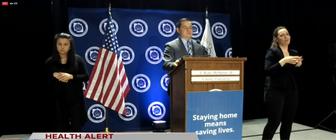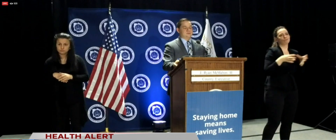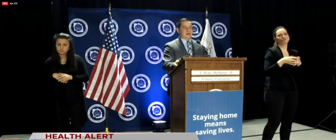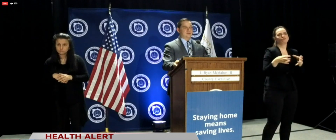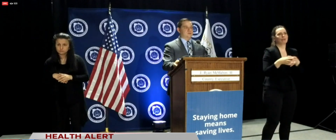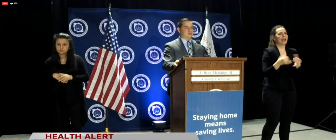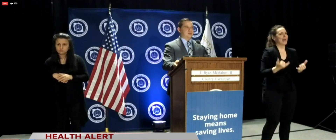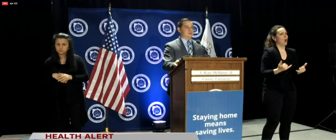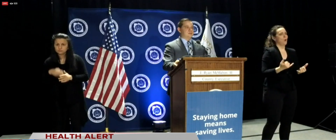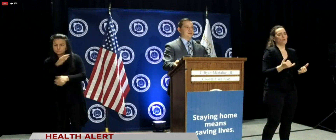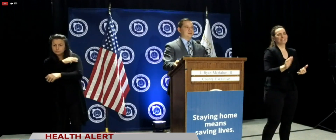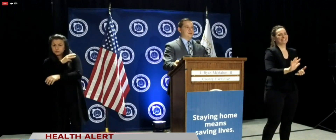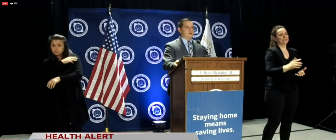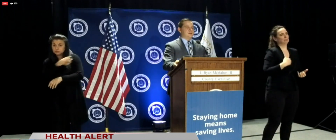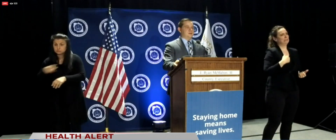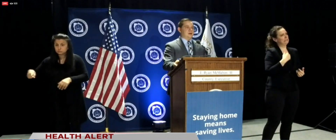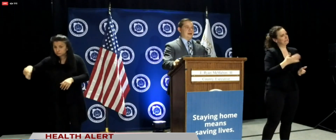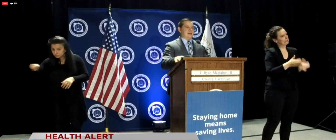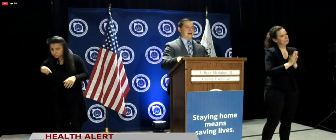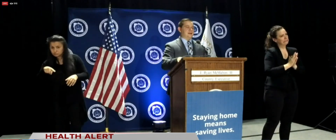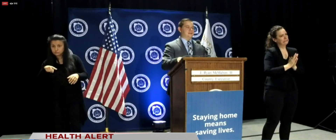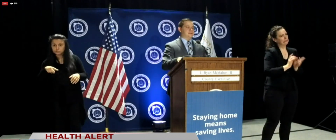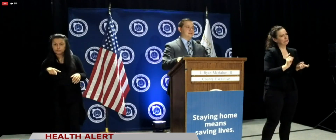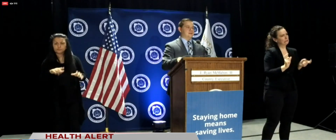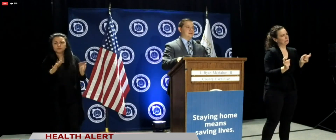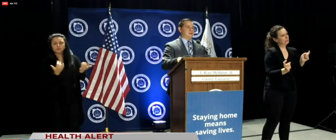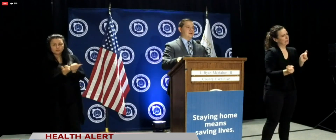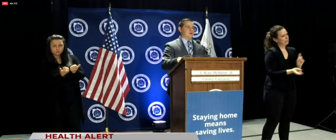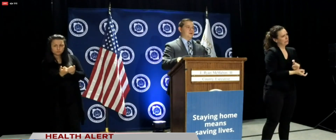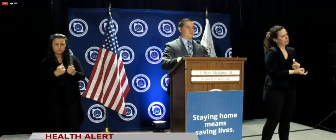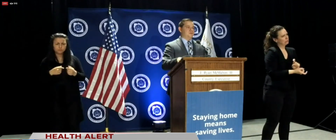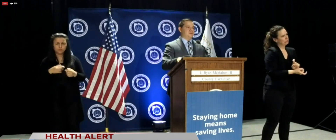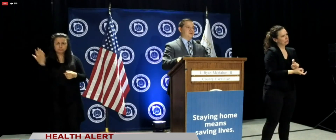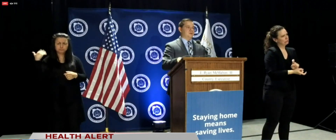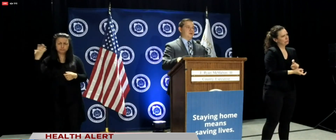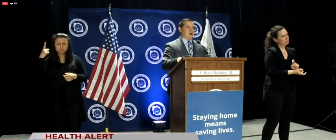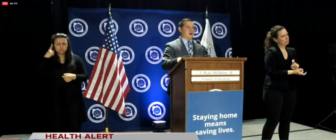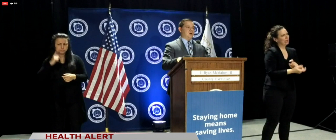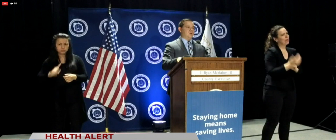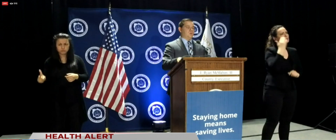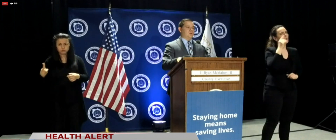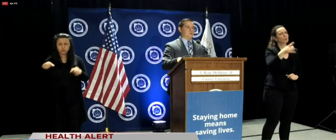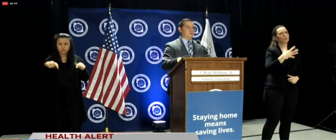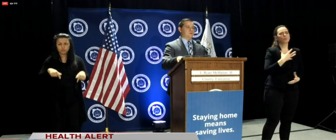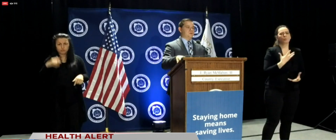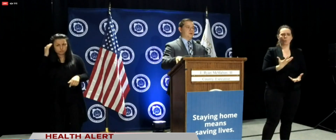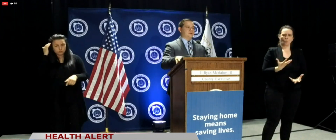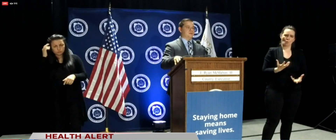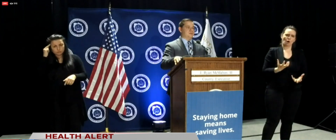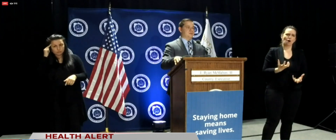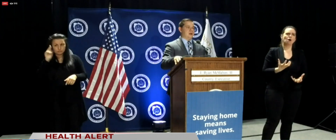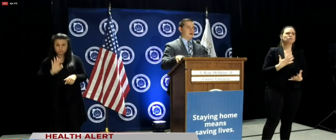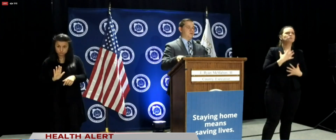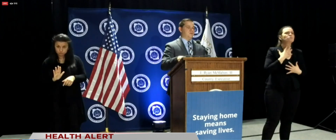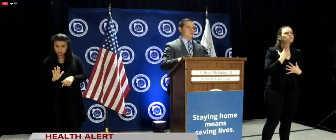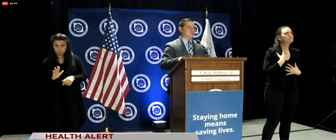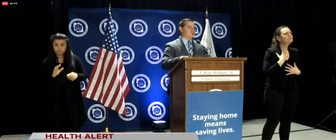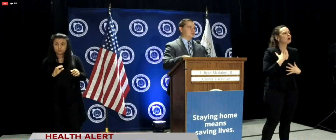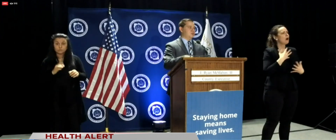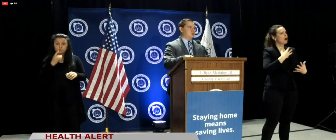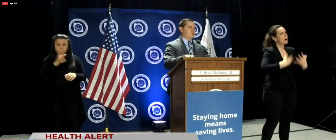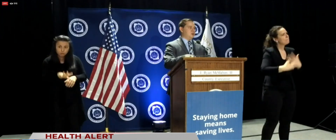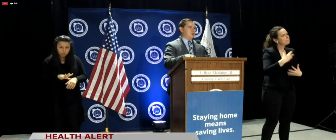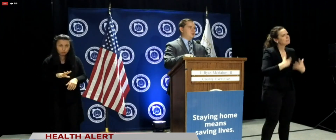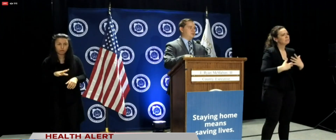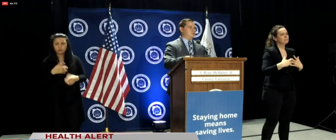doing just natural things and they're not cognizant of how serious this is and how